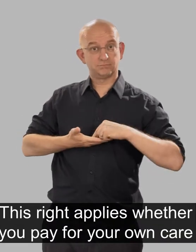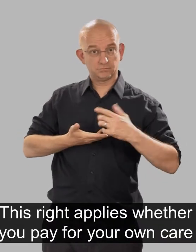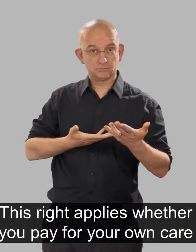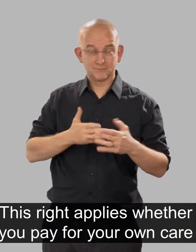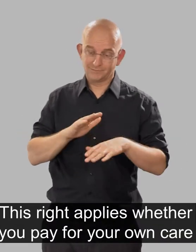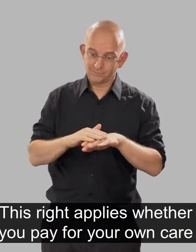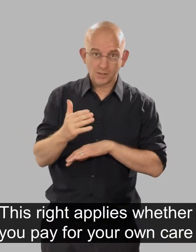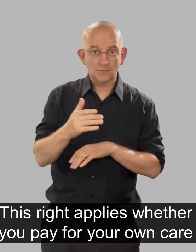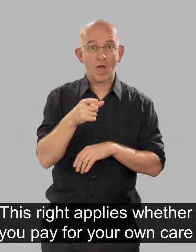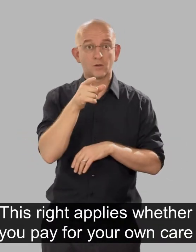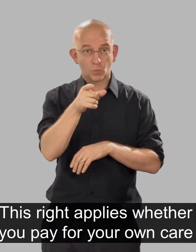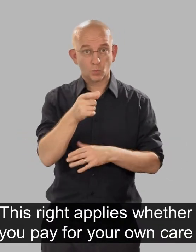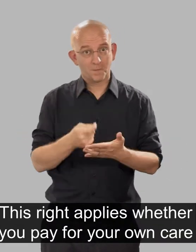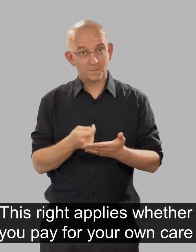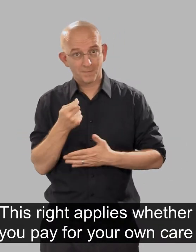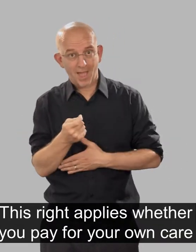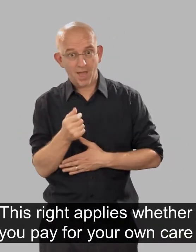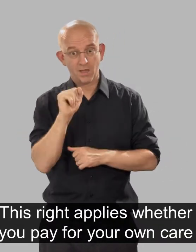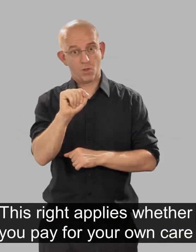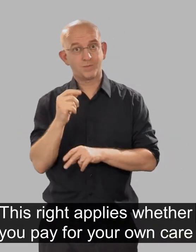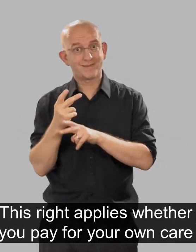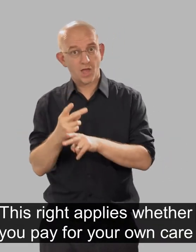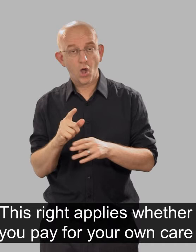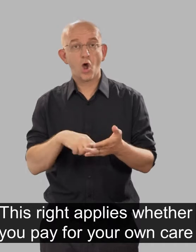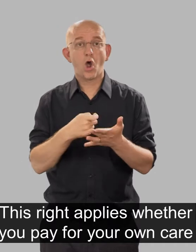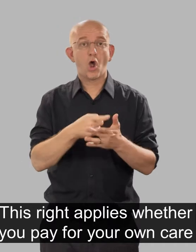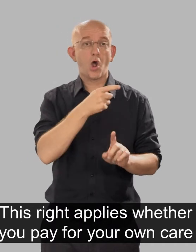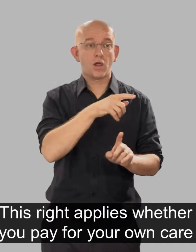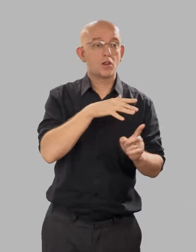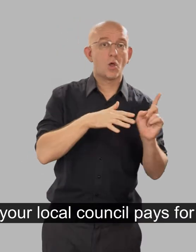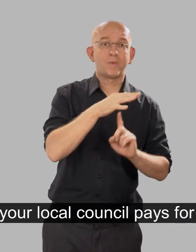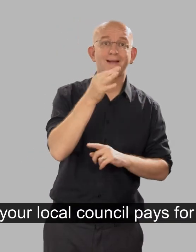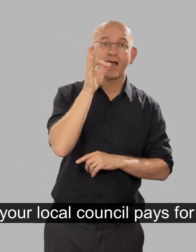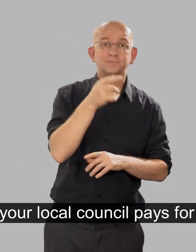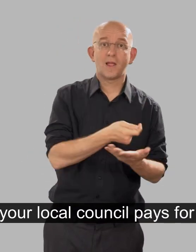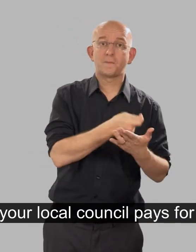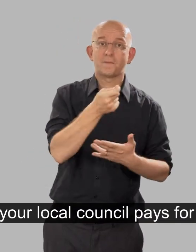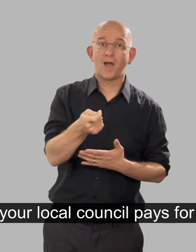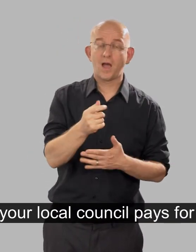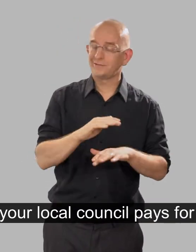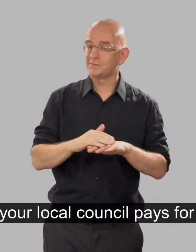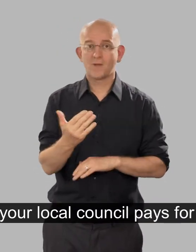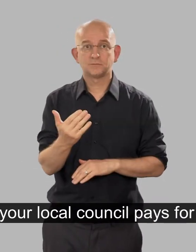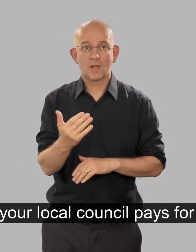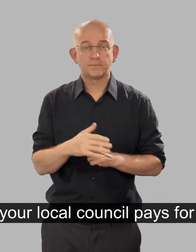This right applies whether you pay for your own care or your local council pays for